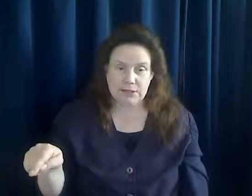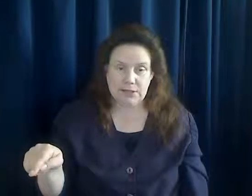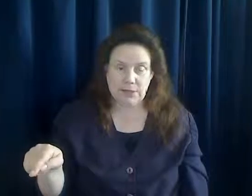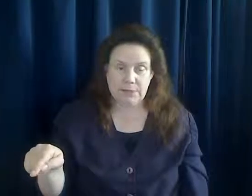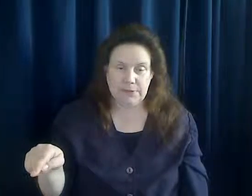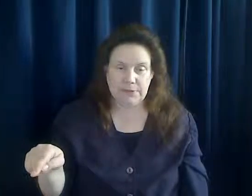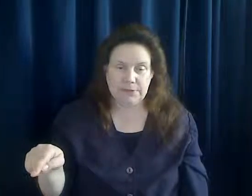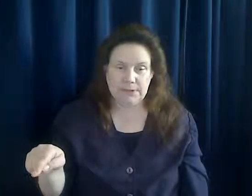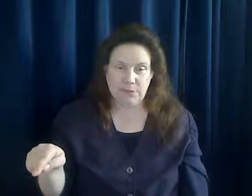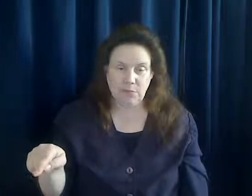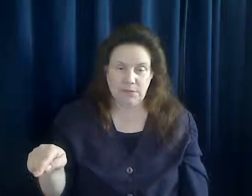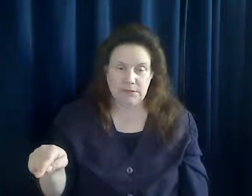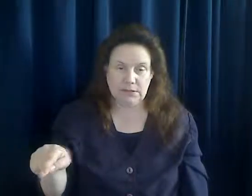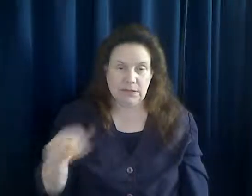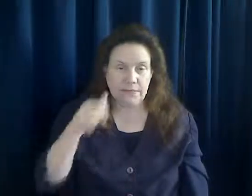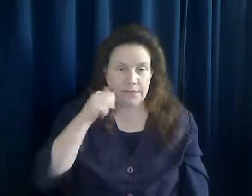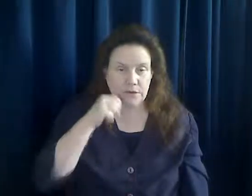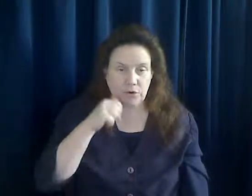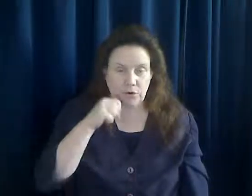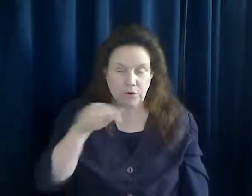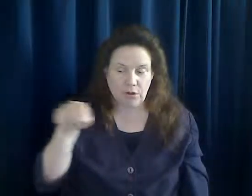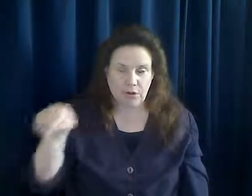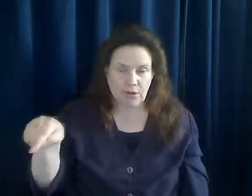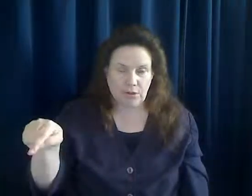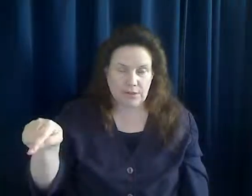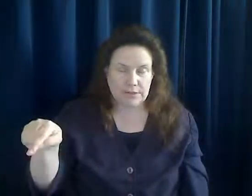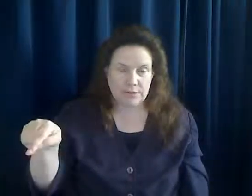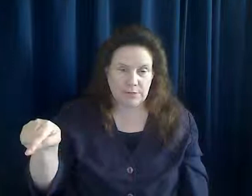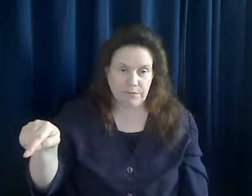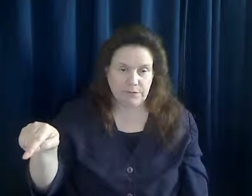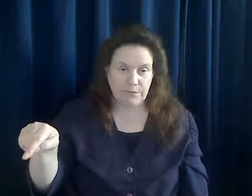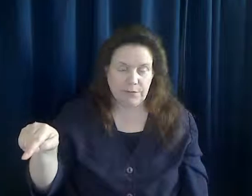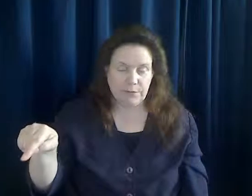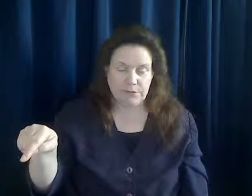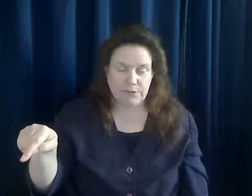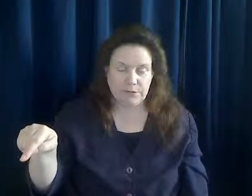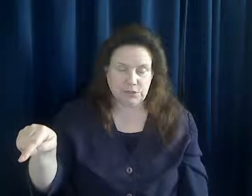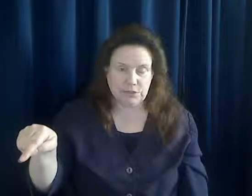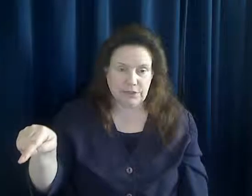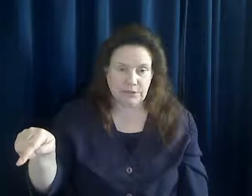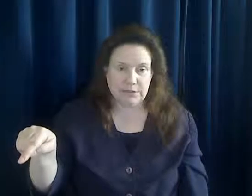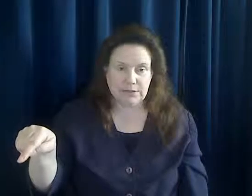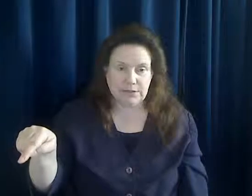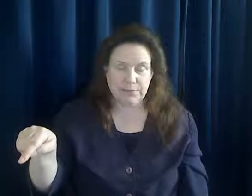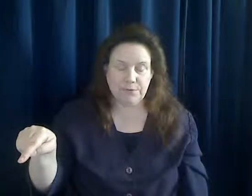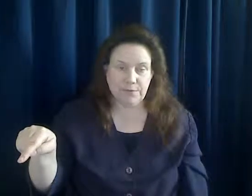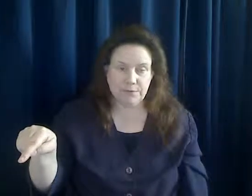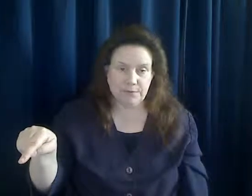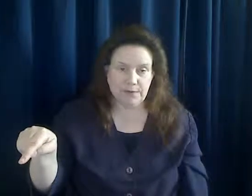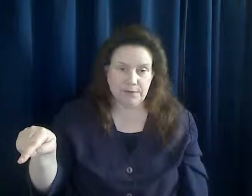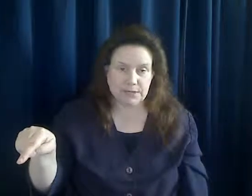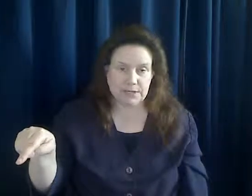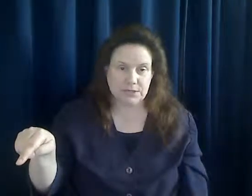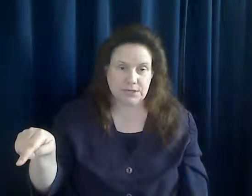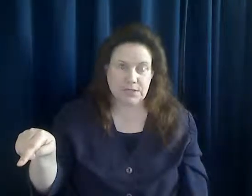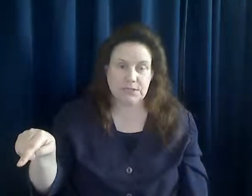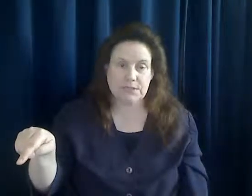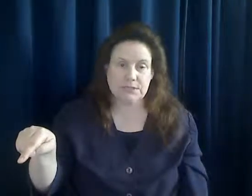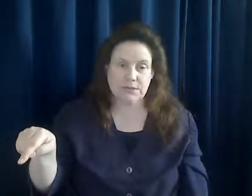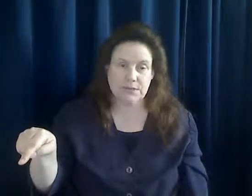I'll place someone, the girl, and then I'll refer to her by pointing to her there, but I'll keep her there through the conversation so the